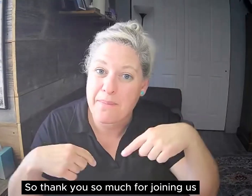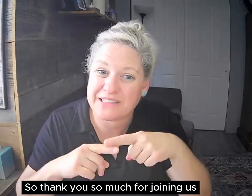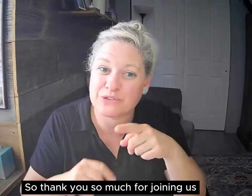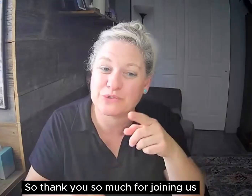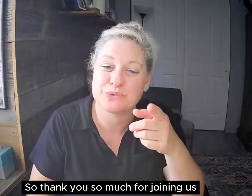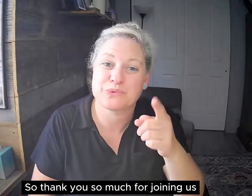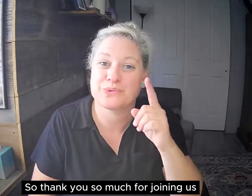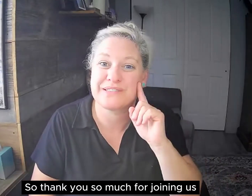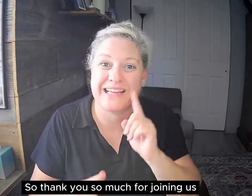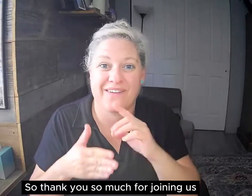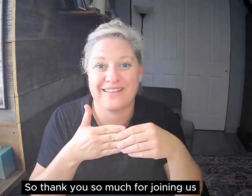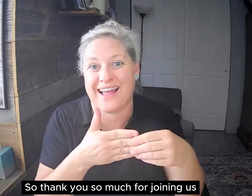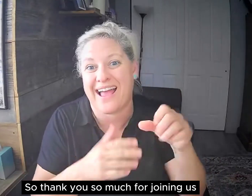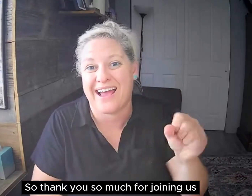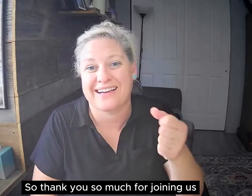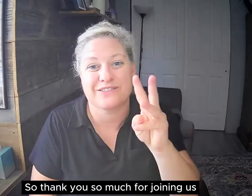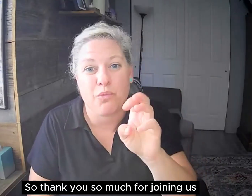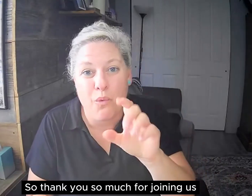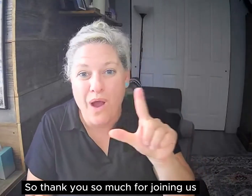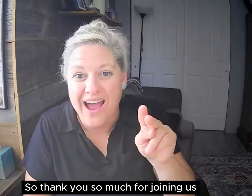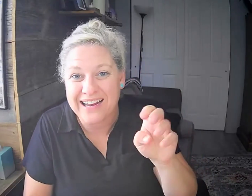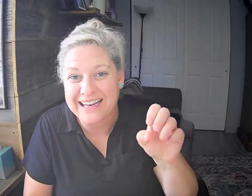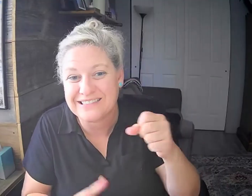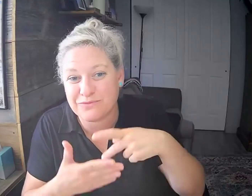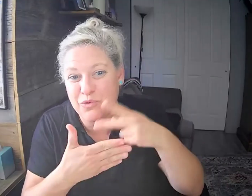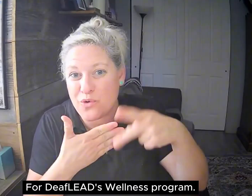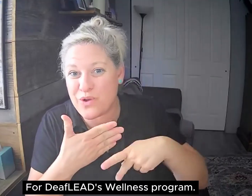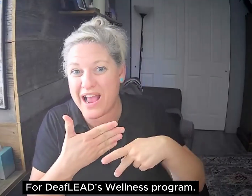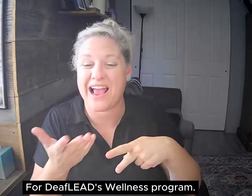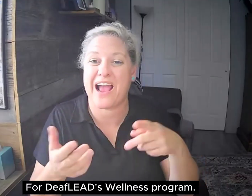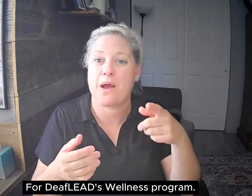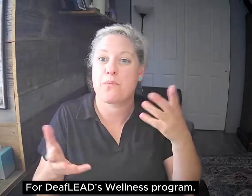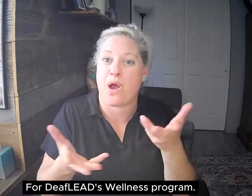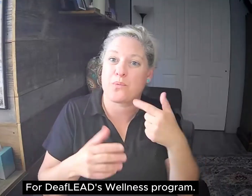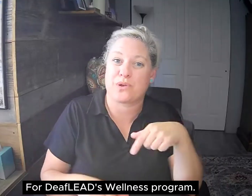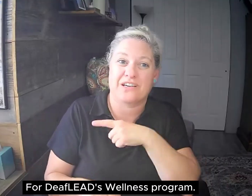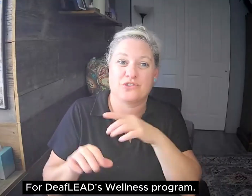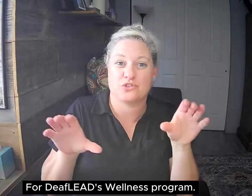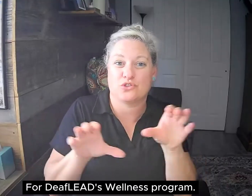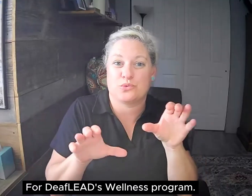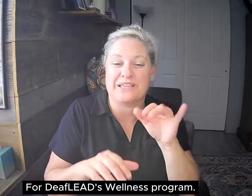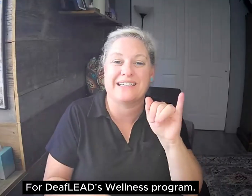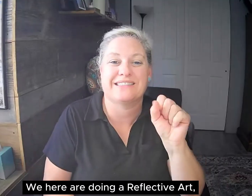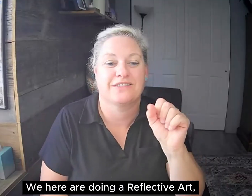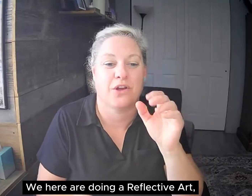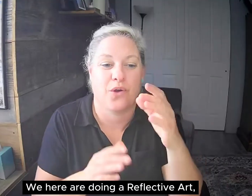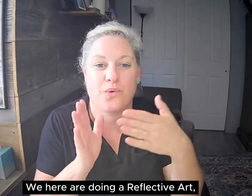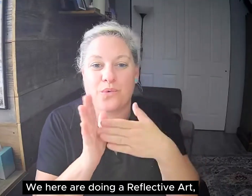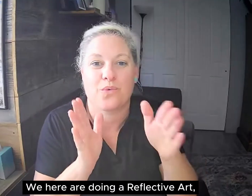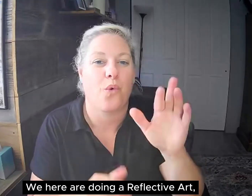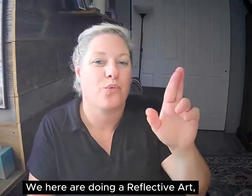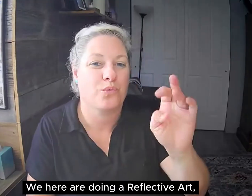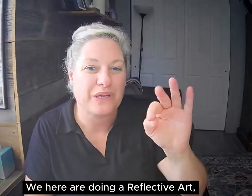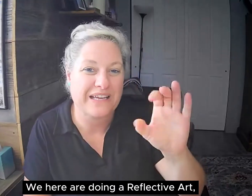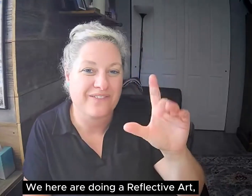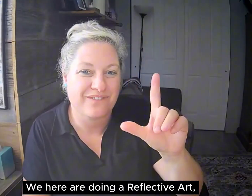Oh, thank you so much for joining us for DeafLEAD Wellness Program. We here are doing